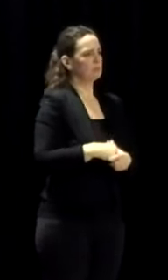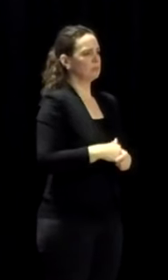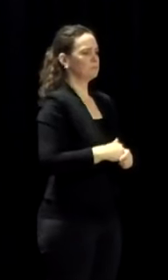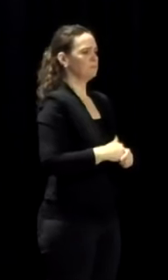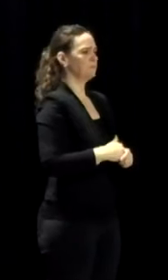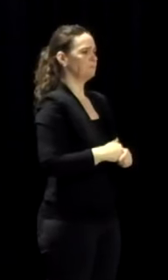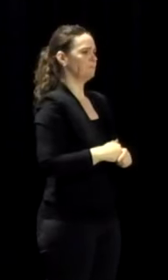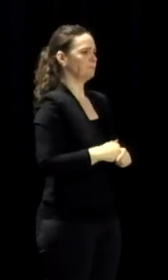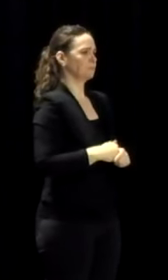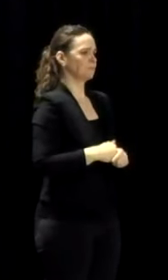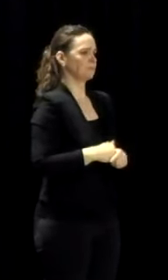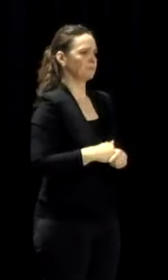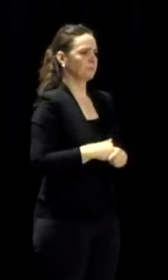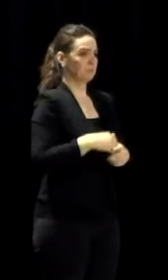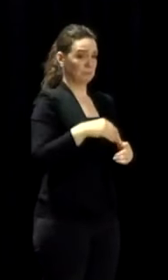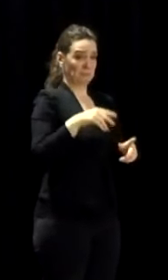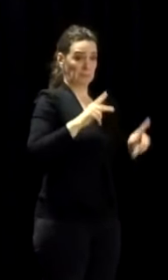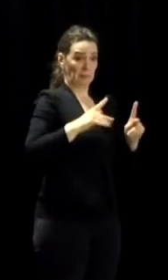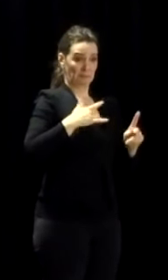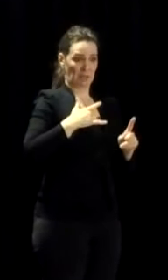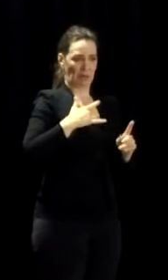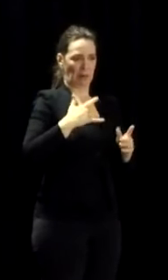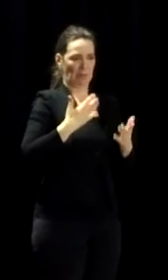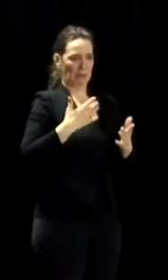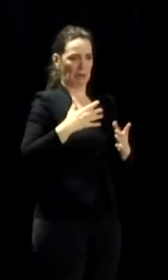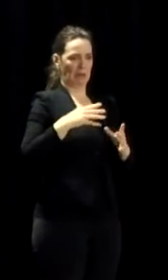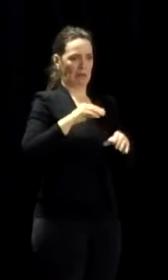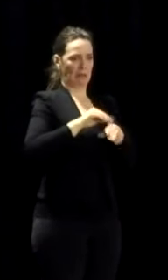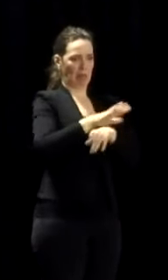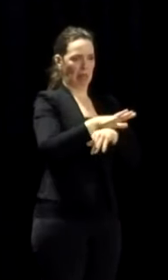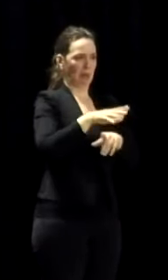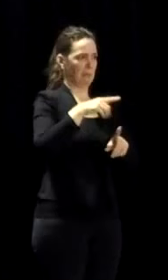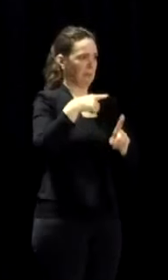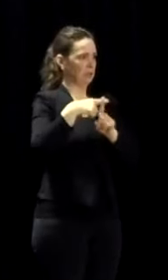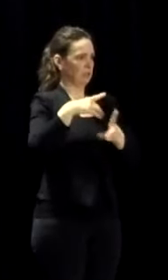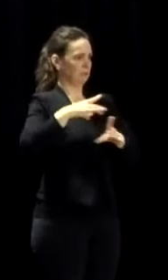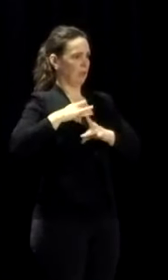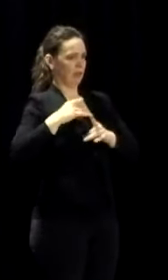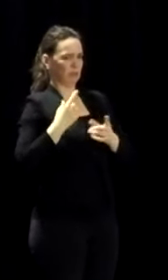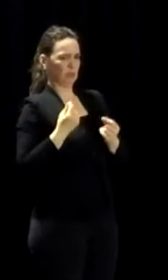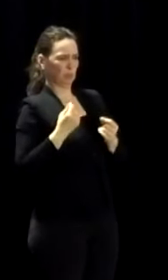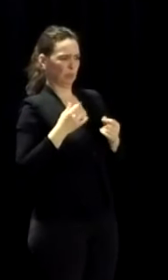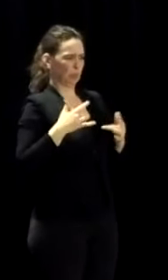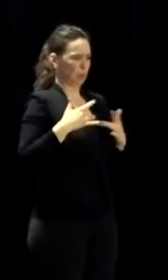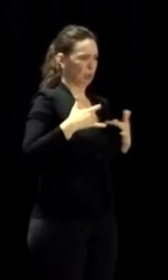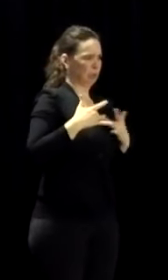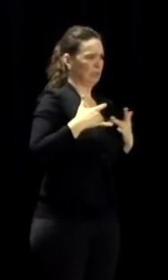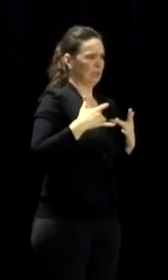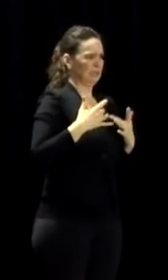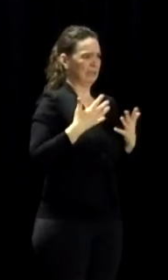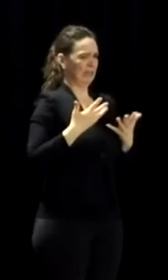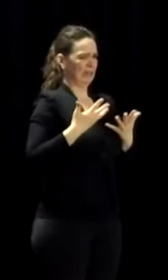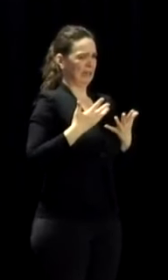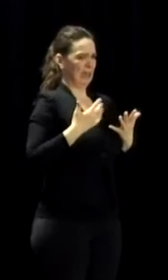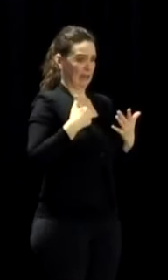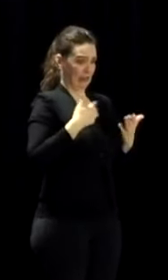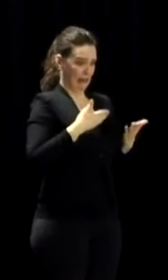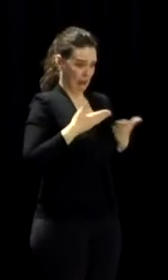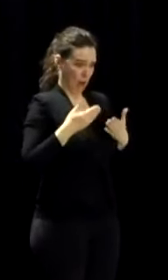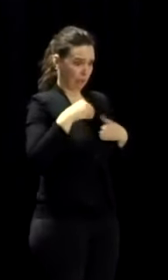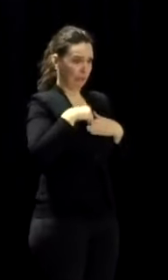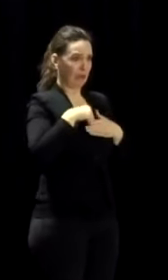they were, don't feel symptoms, but worry, am I a carrier? Am I positive but not symptomatic? Yeah, so